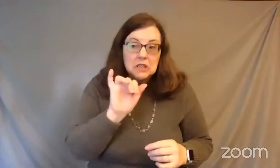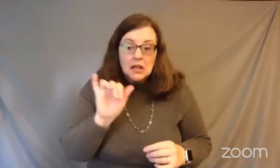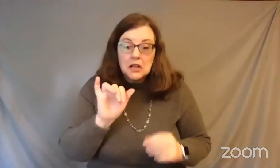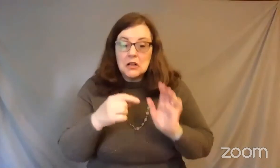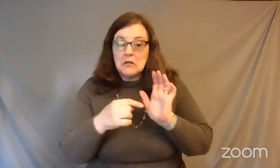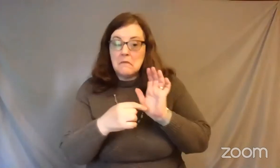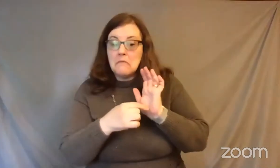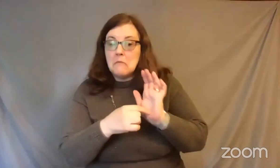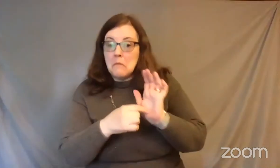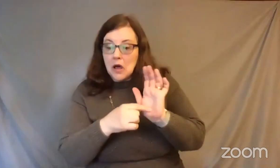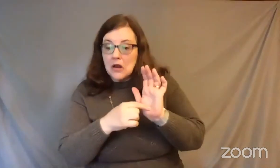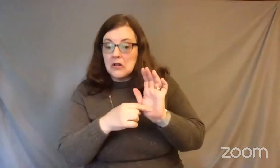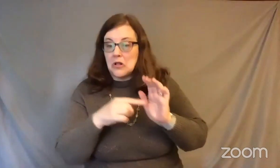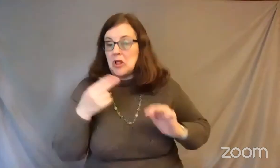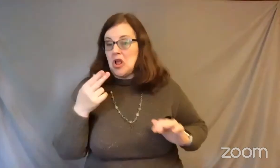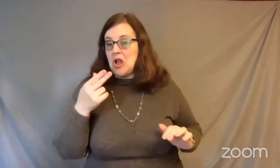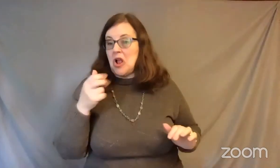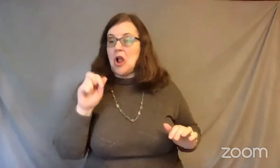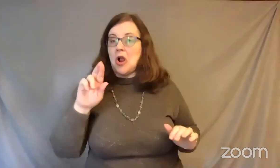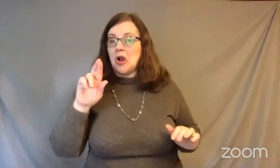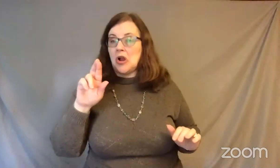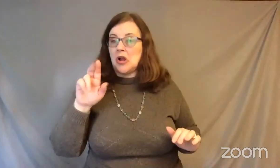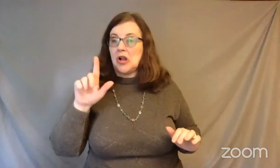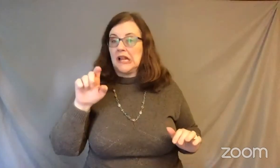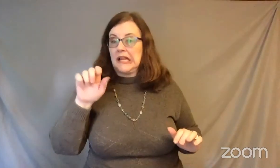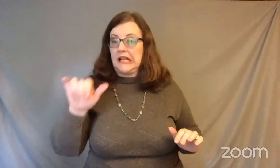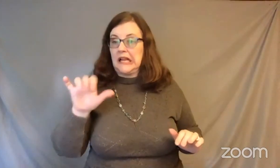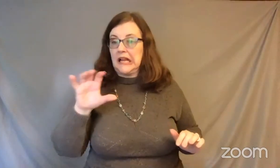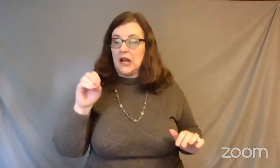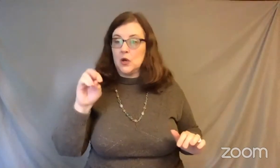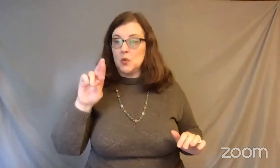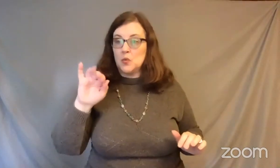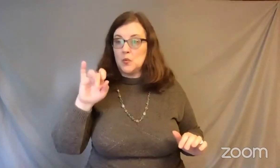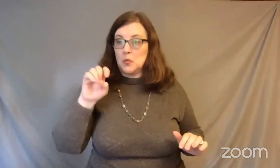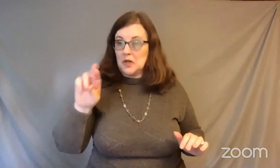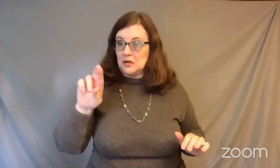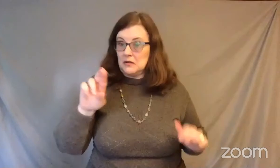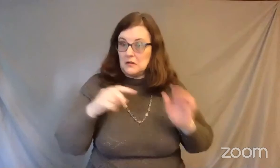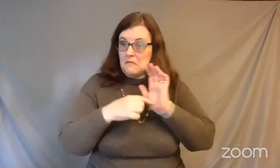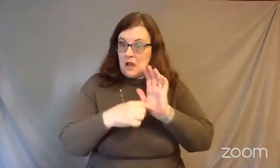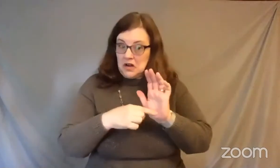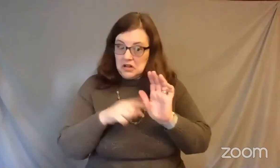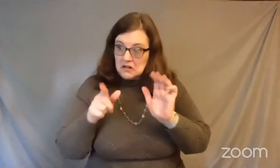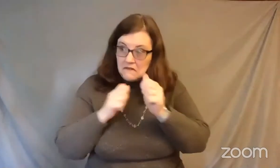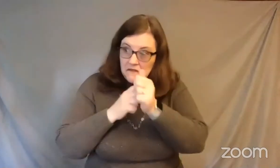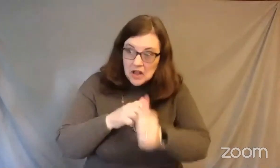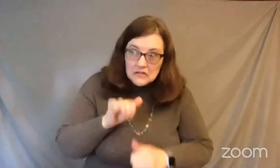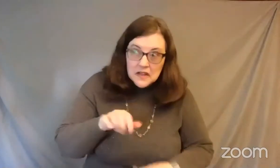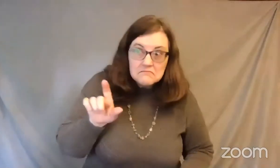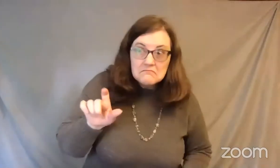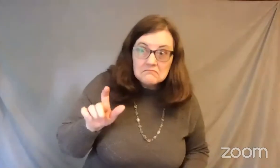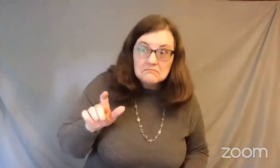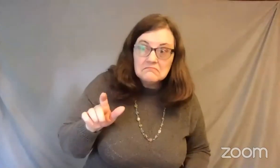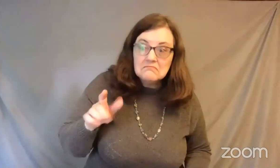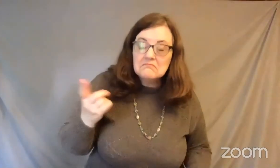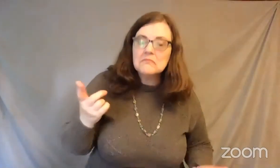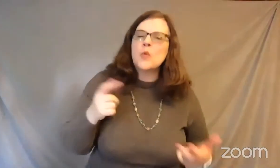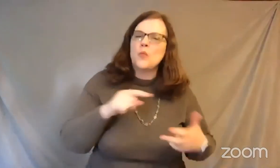Are the pronominal categories distinct and are they acquired differently? And does the Harley and